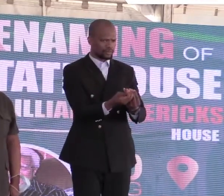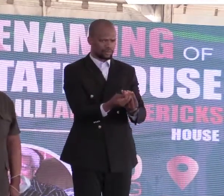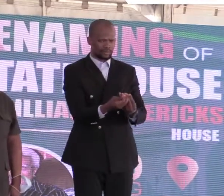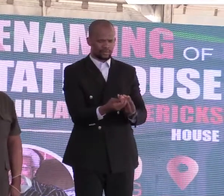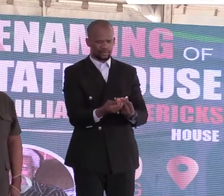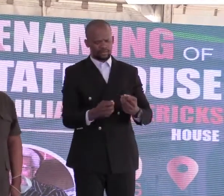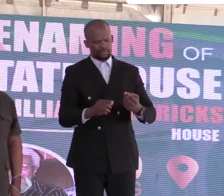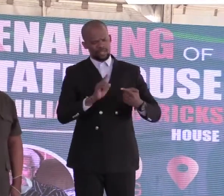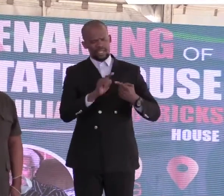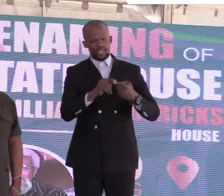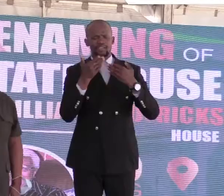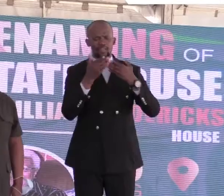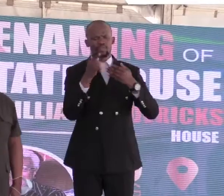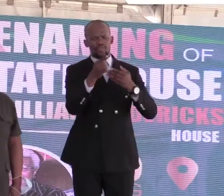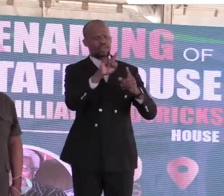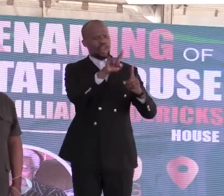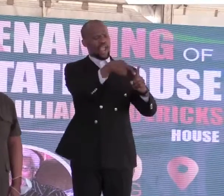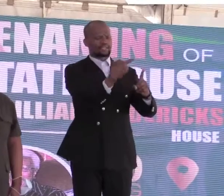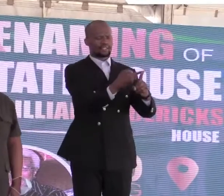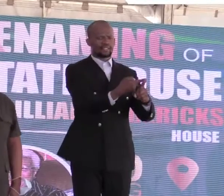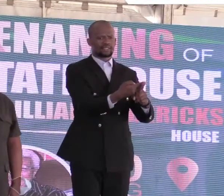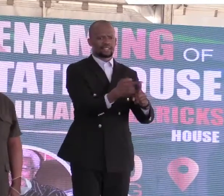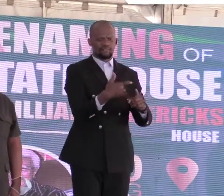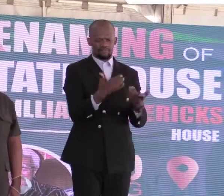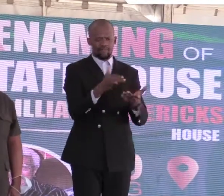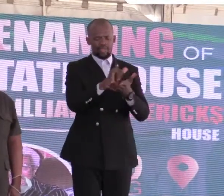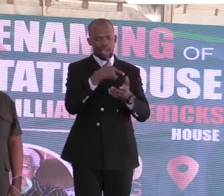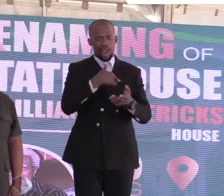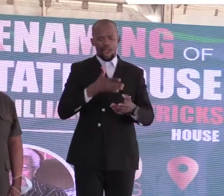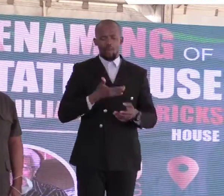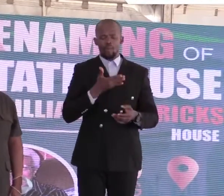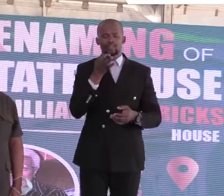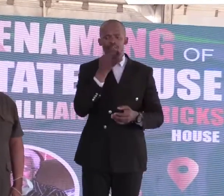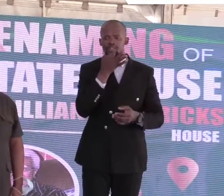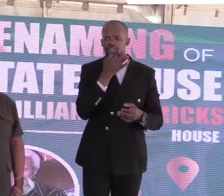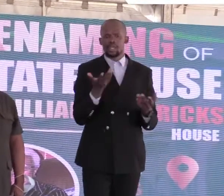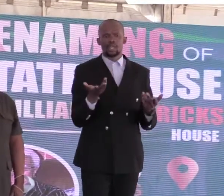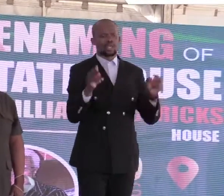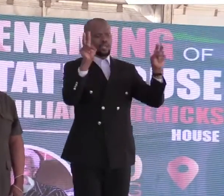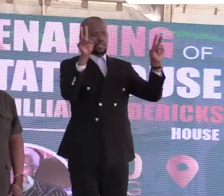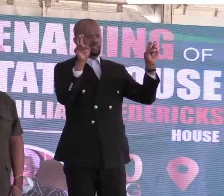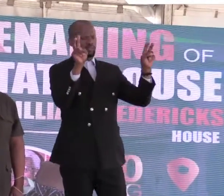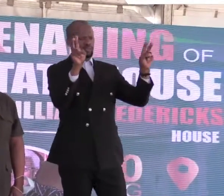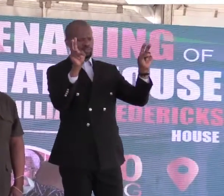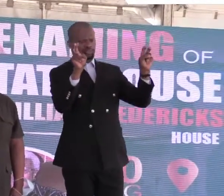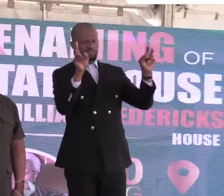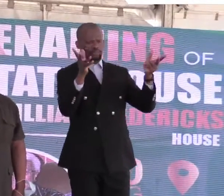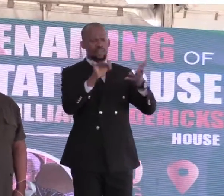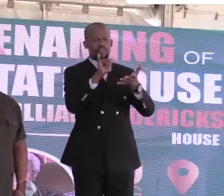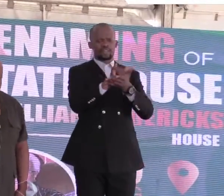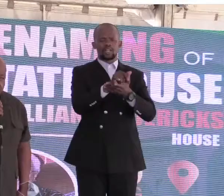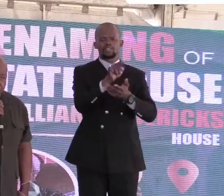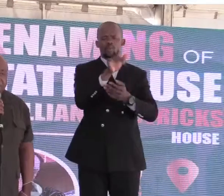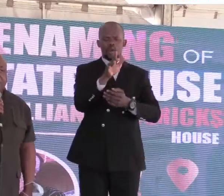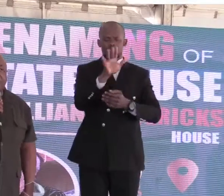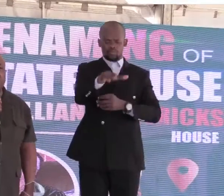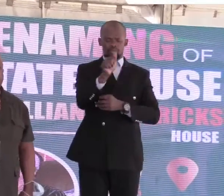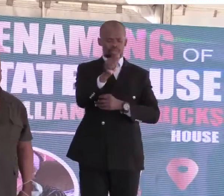in thanking you and the executive that I want to highlight, probably are the issues that you would want to take